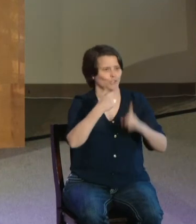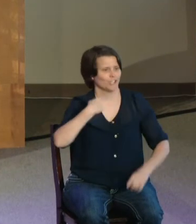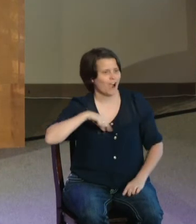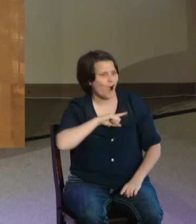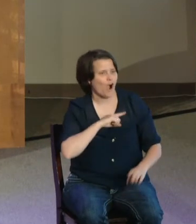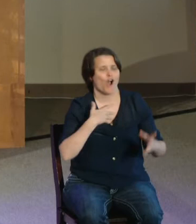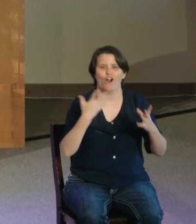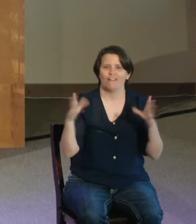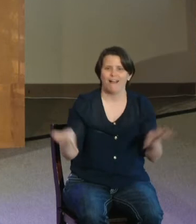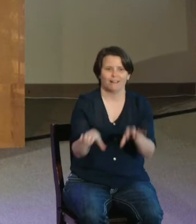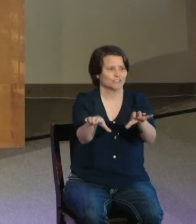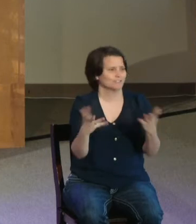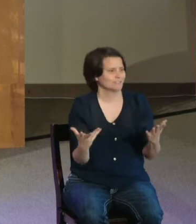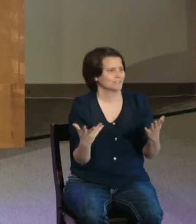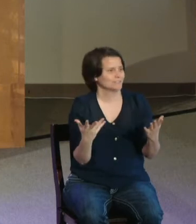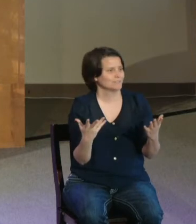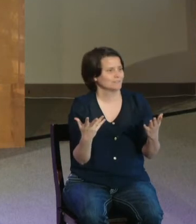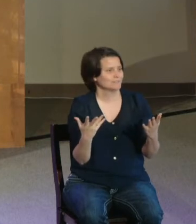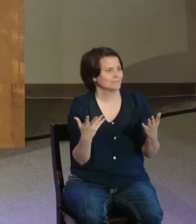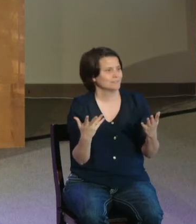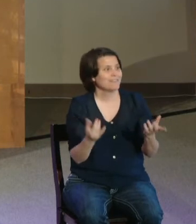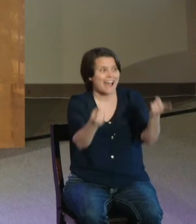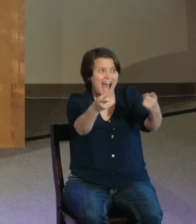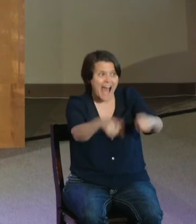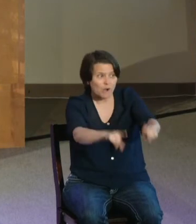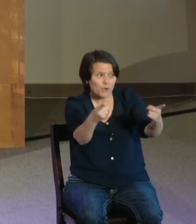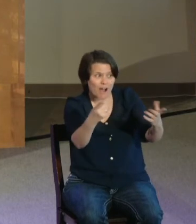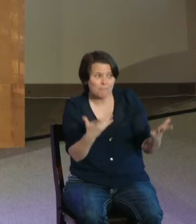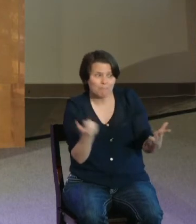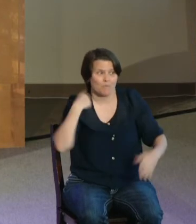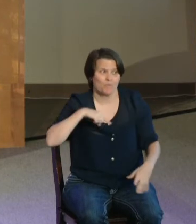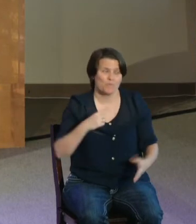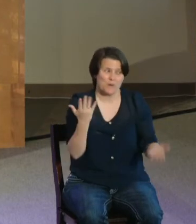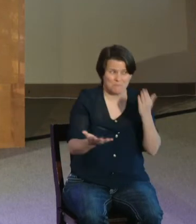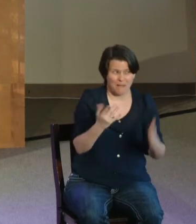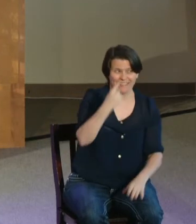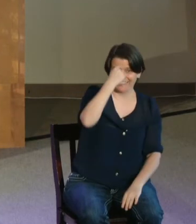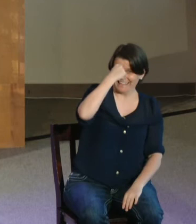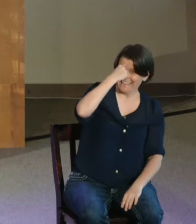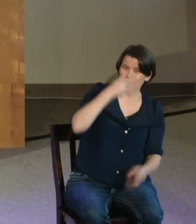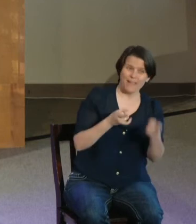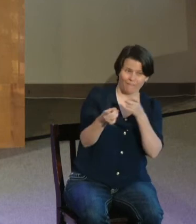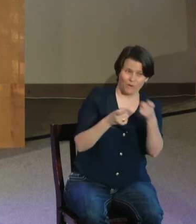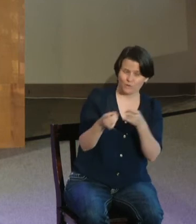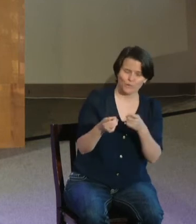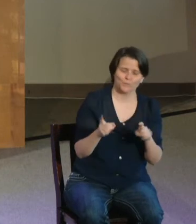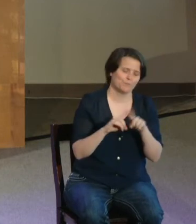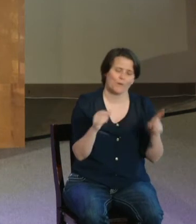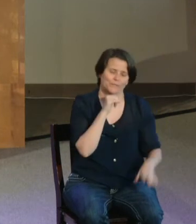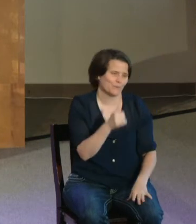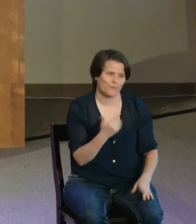never have control over. We might give ourselves the illusion that that's true, but we never have control